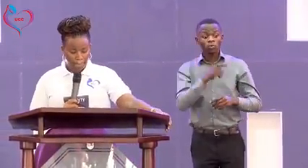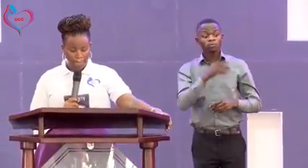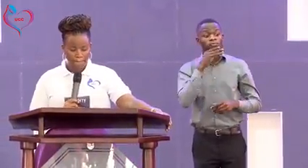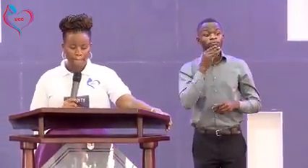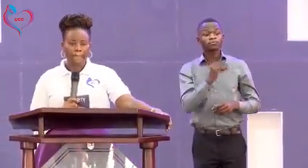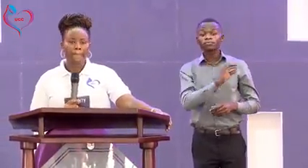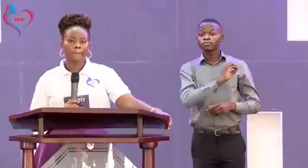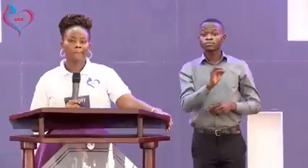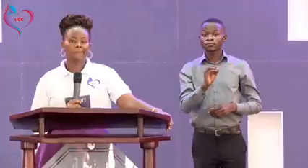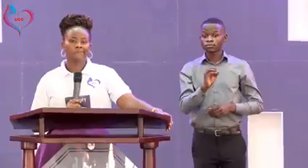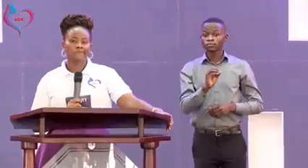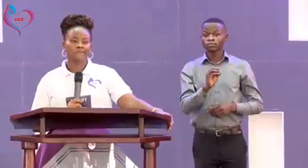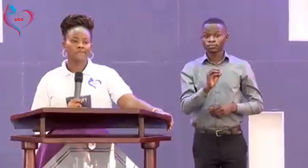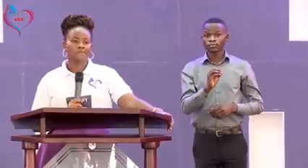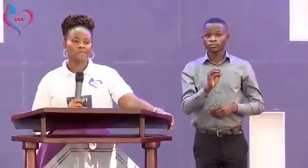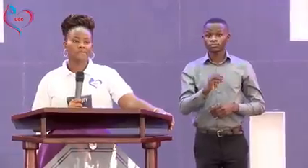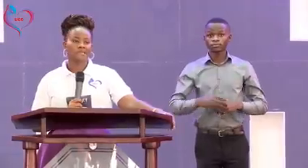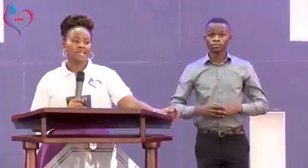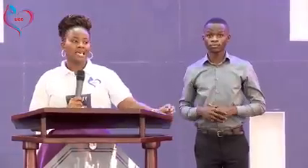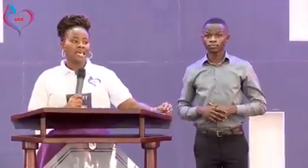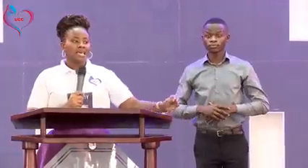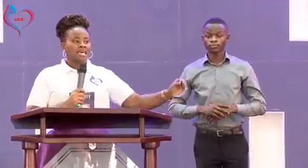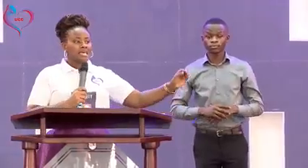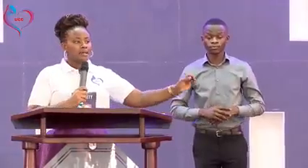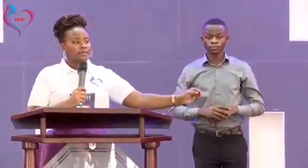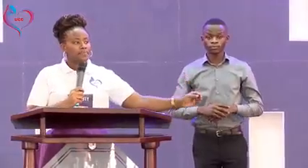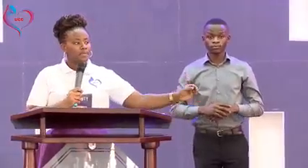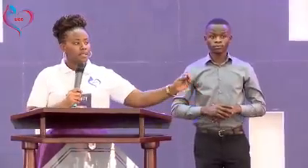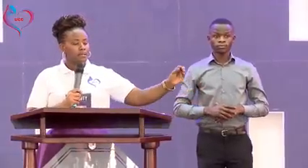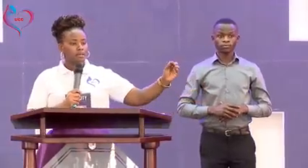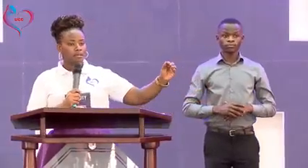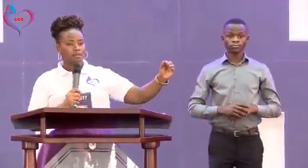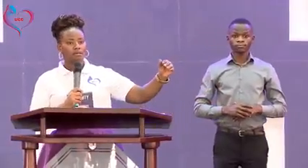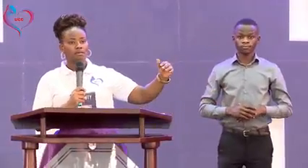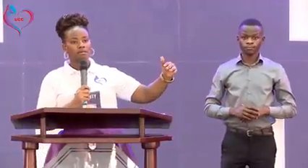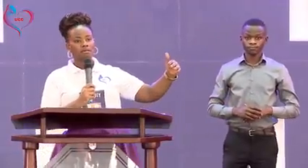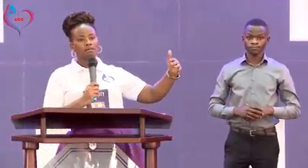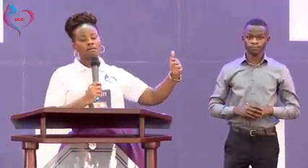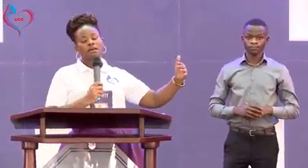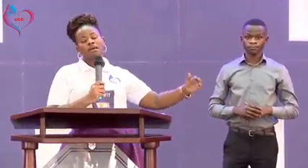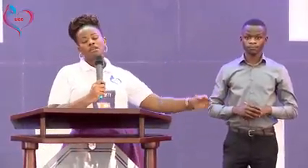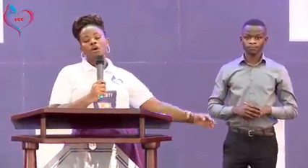yali mchala, yali mwana wa mchala, yali omu Yudaya nga tatawe, muyonani, na